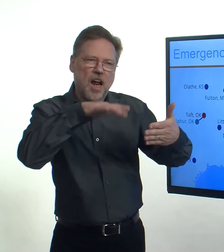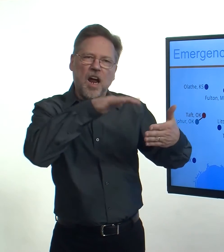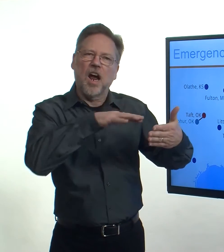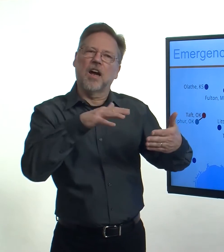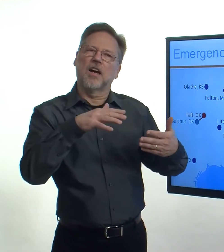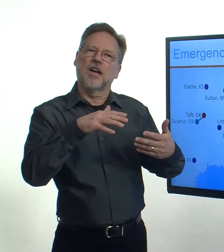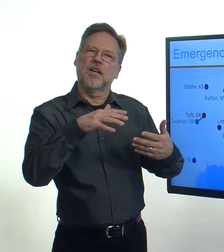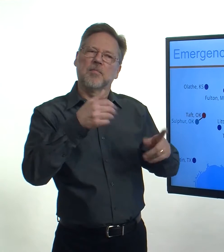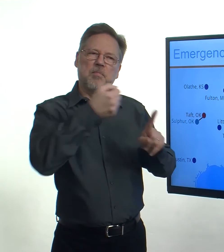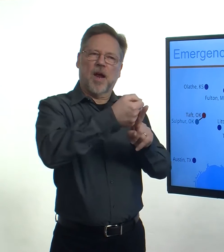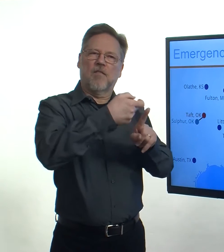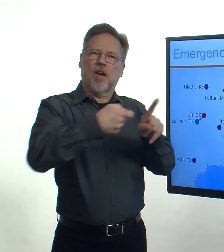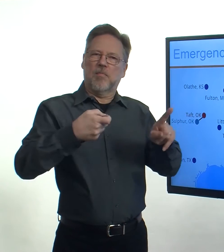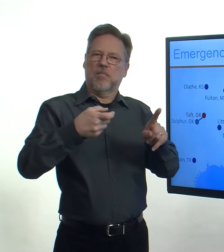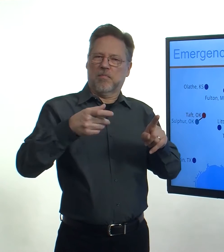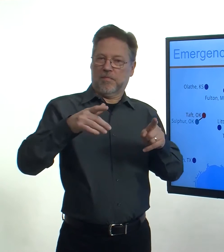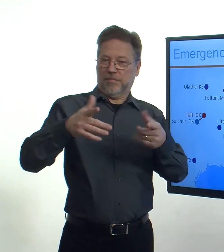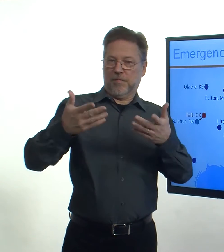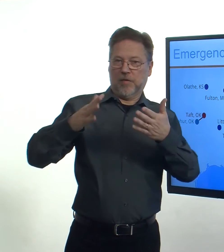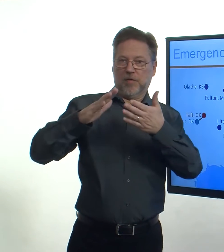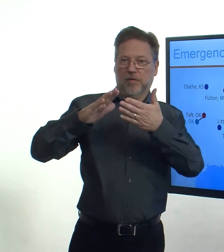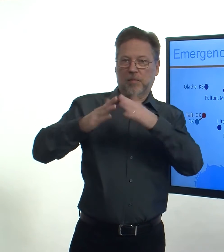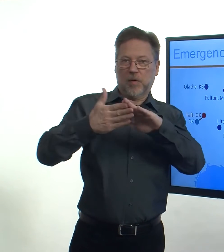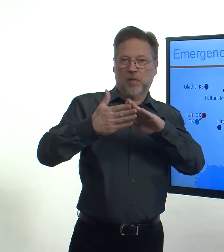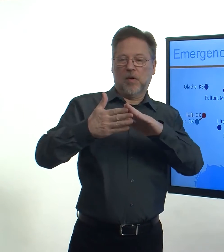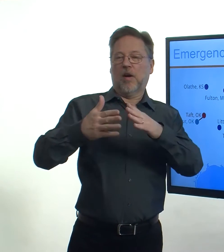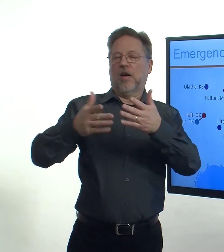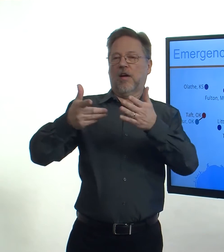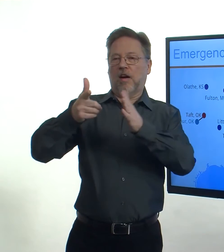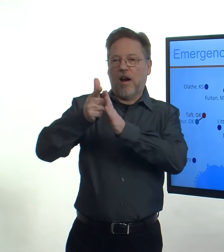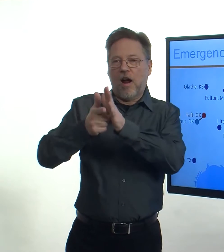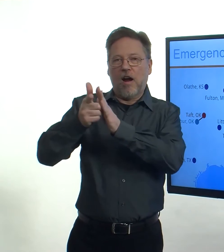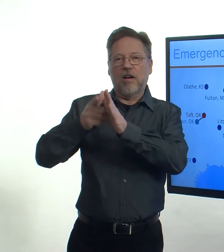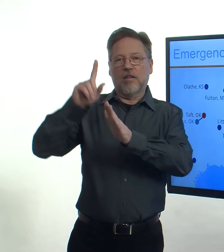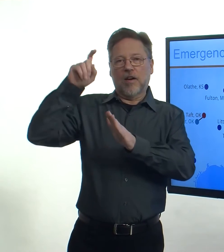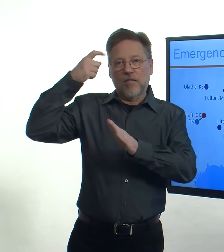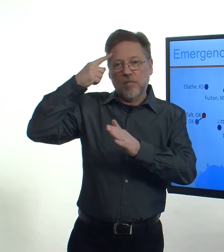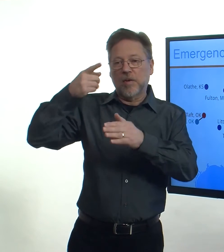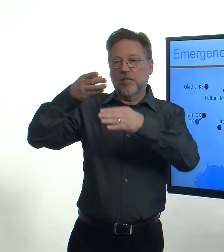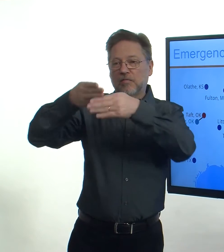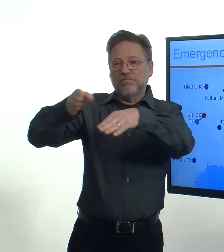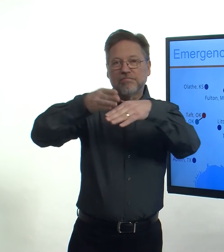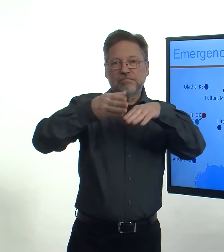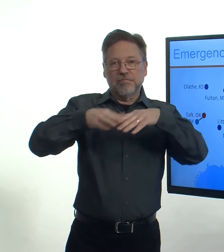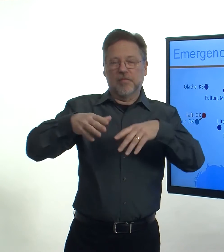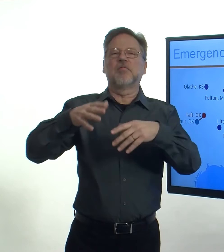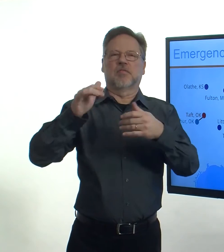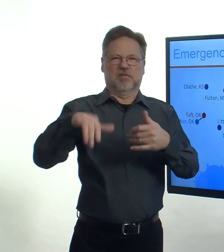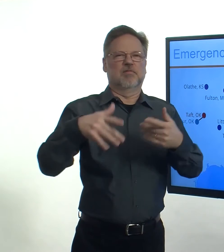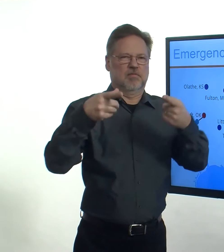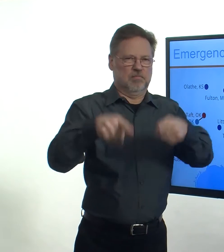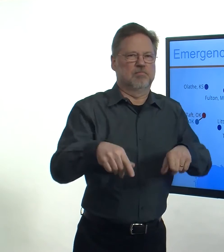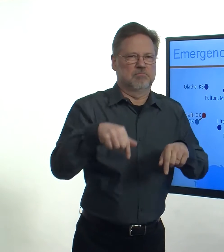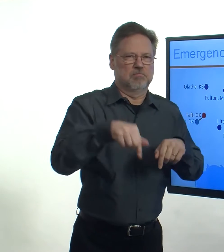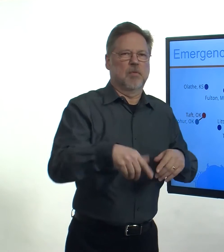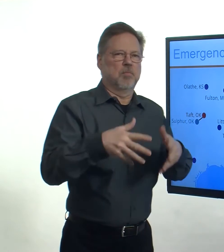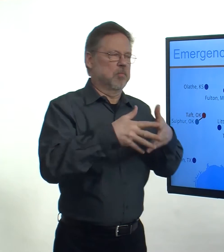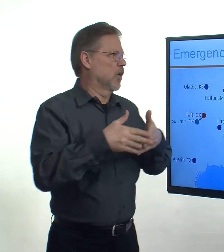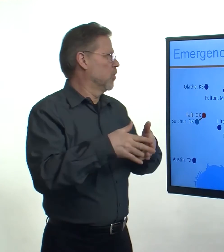America. We can study the impact of community and governmental segregation practices in America by using Black